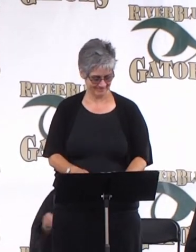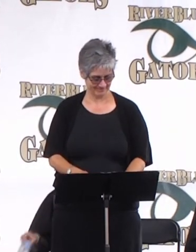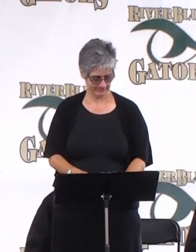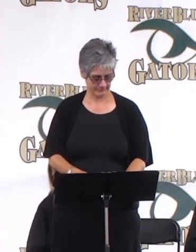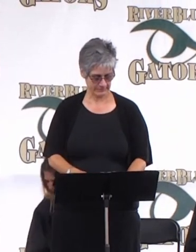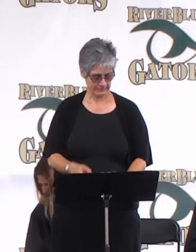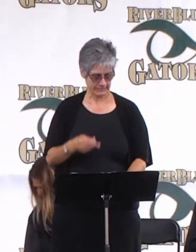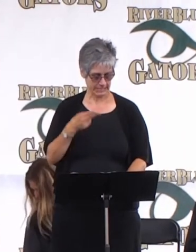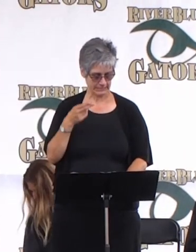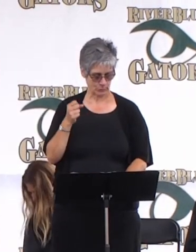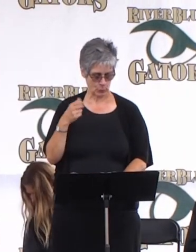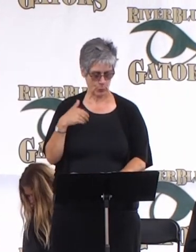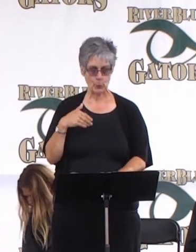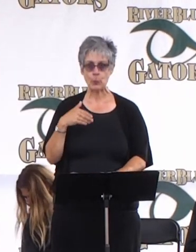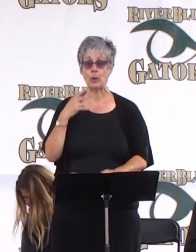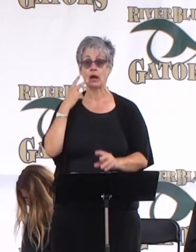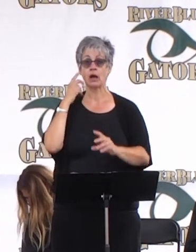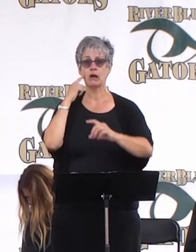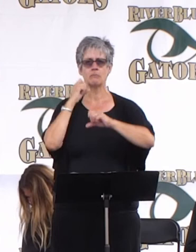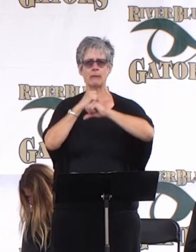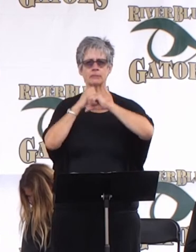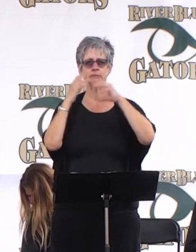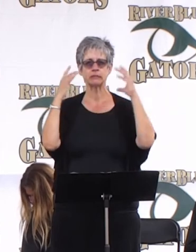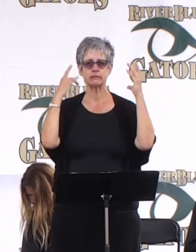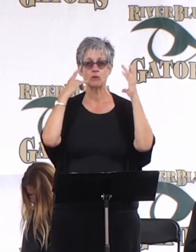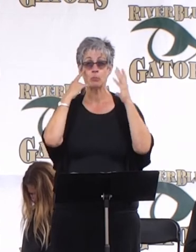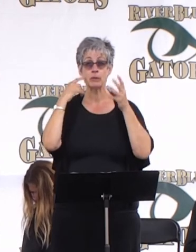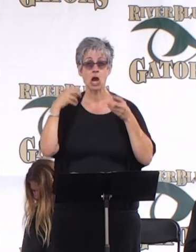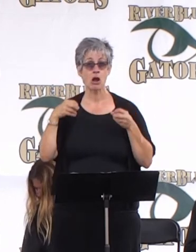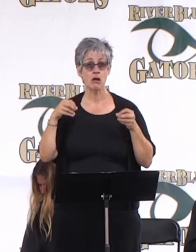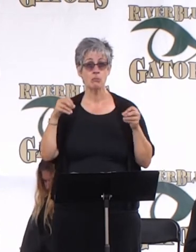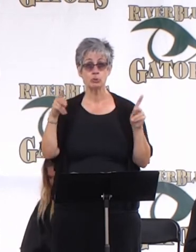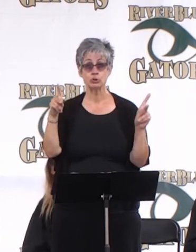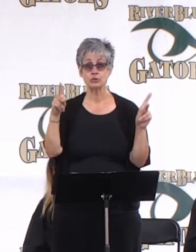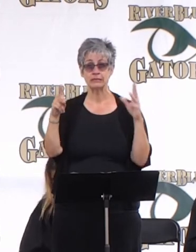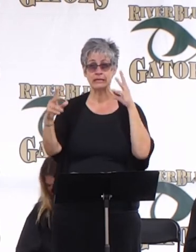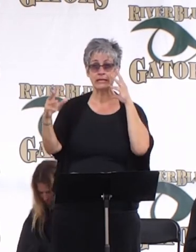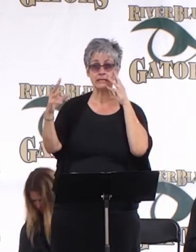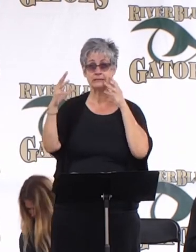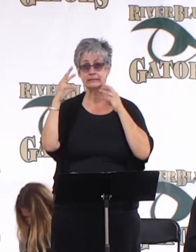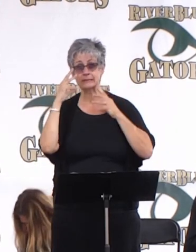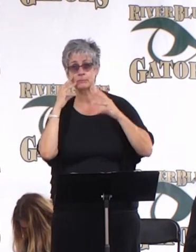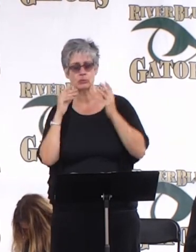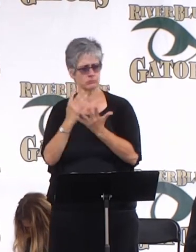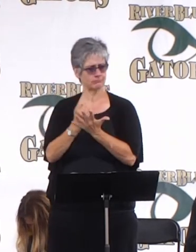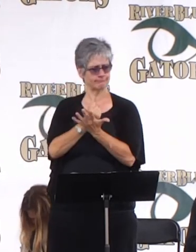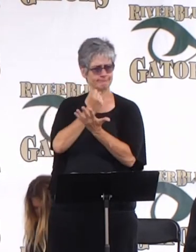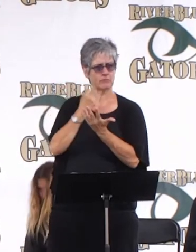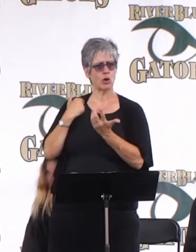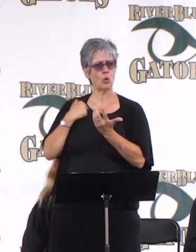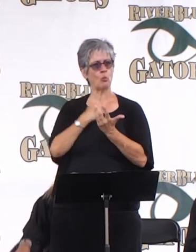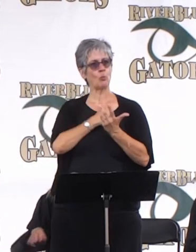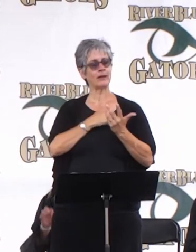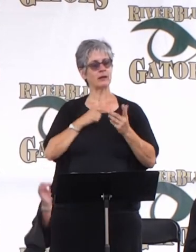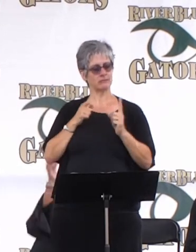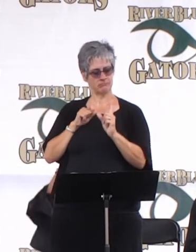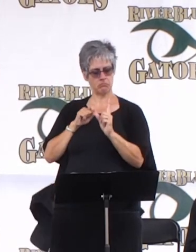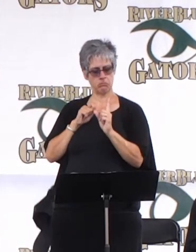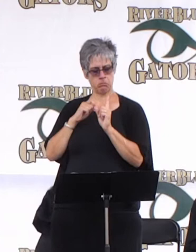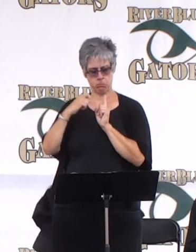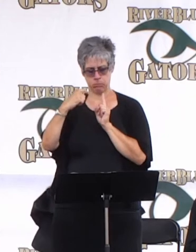High school, from my perspective, because of the opportunities and experiences that it has provided us, has acted as the catalyst for our